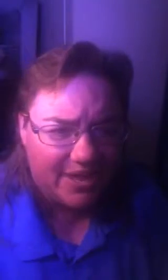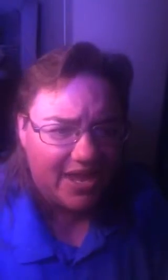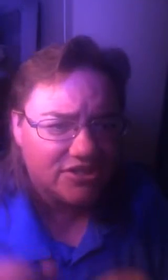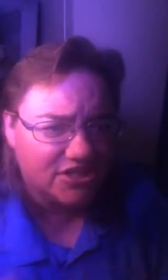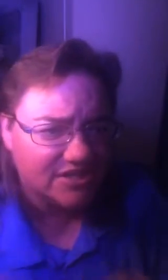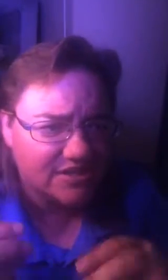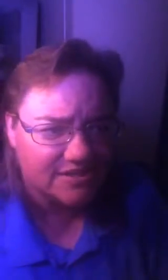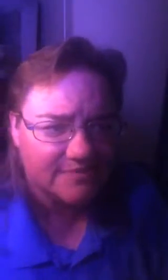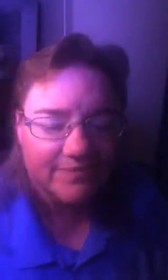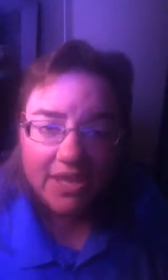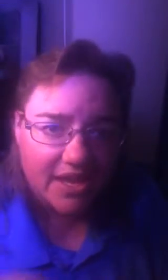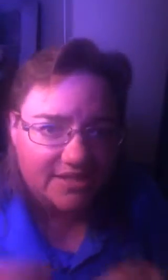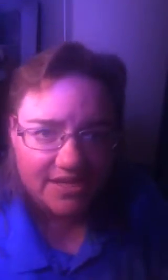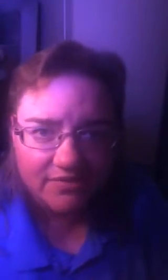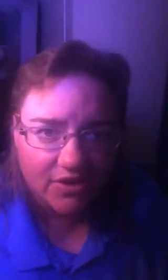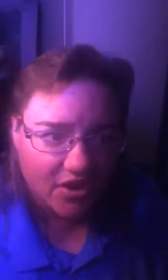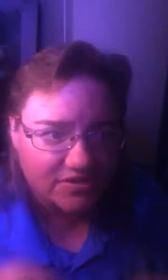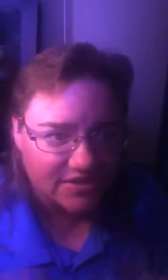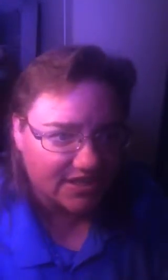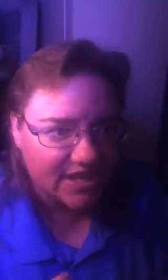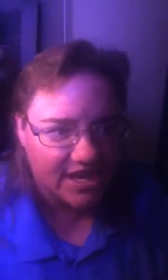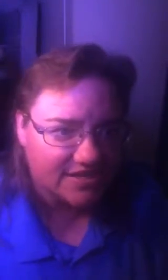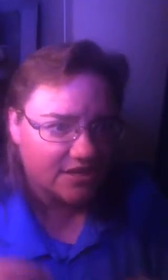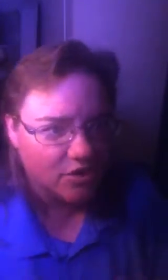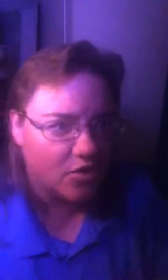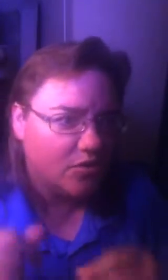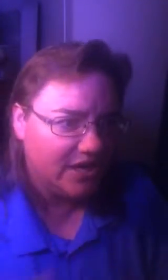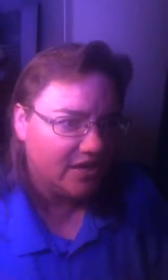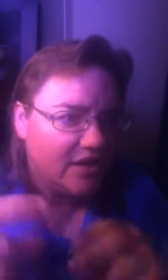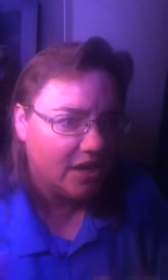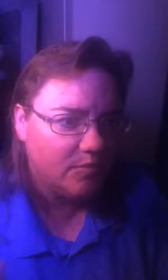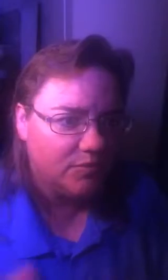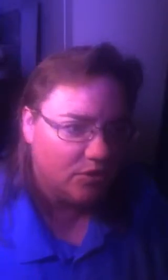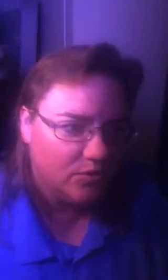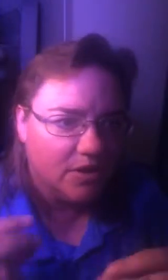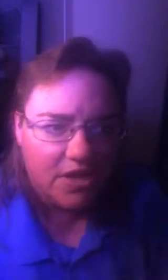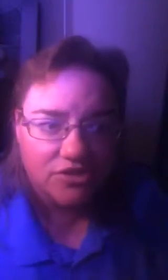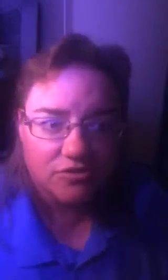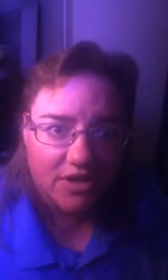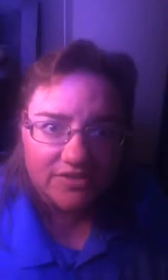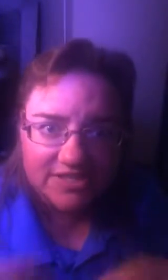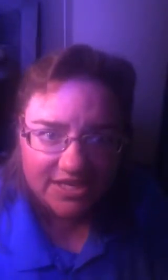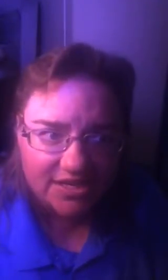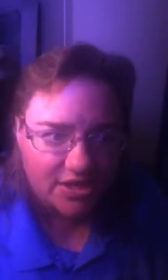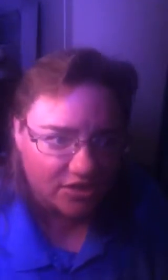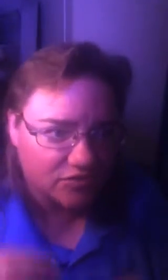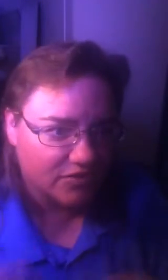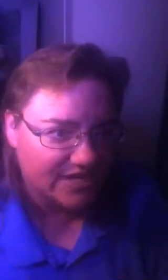my Jesus has never lost a case. I know he'll help you to run this tedious race.